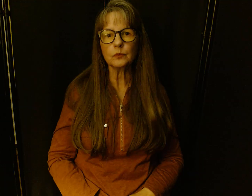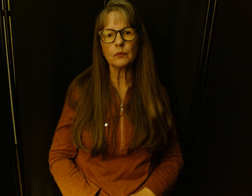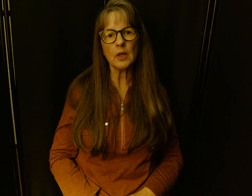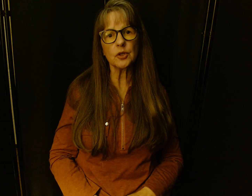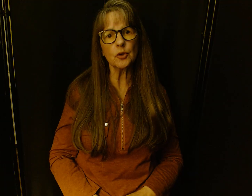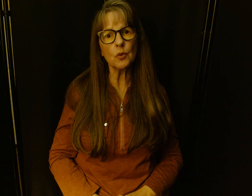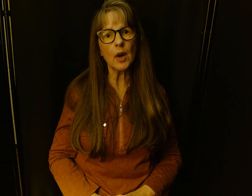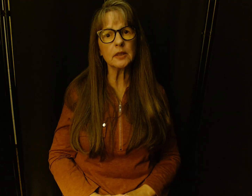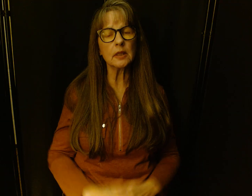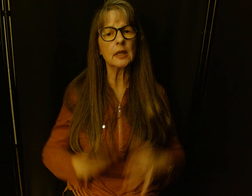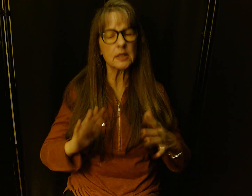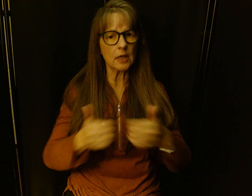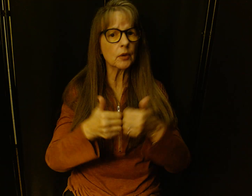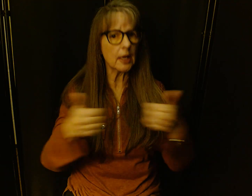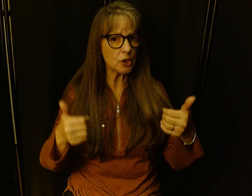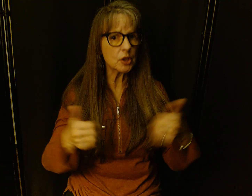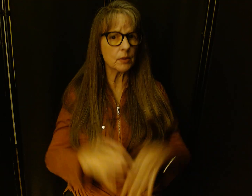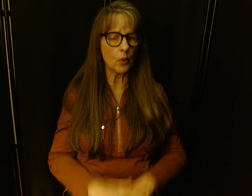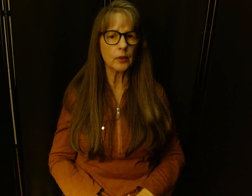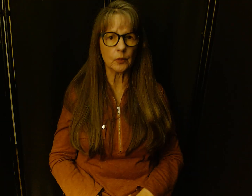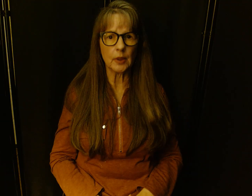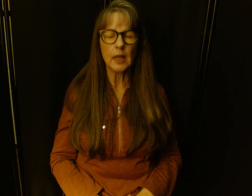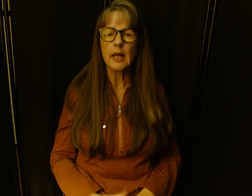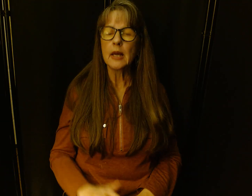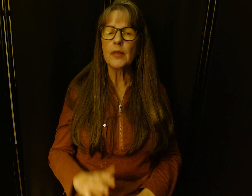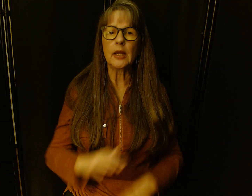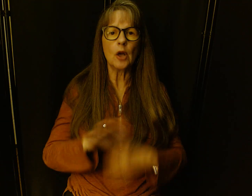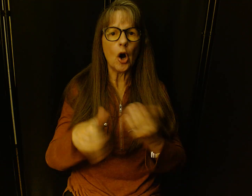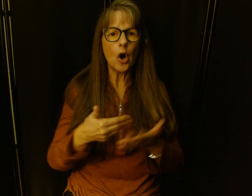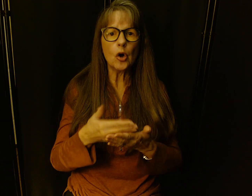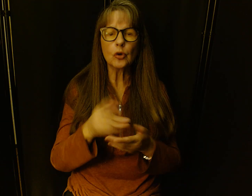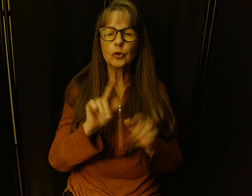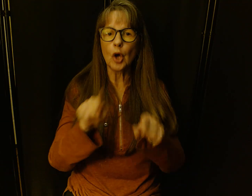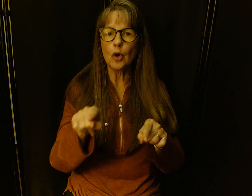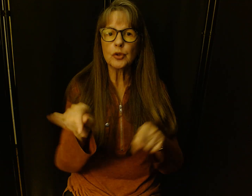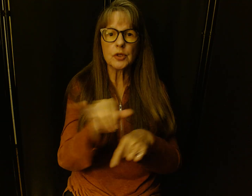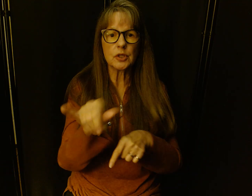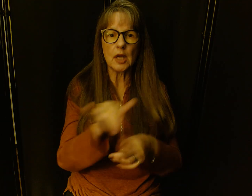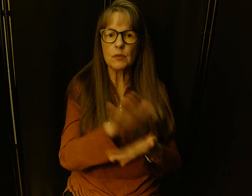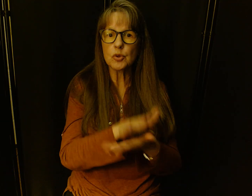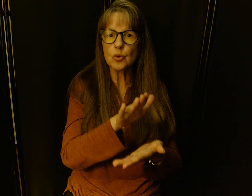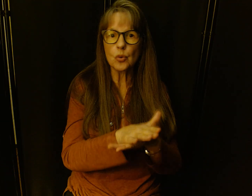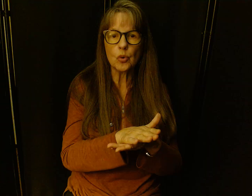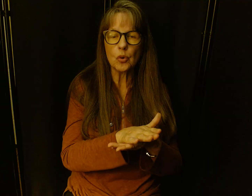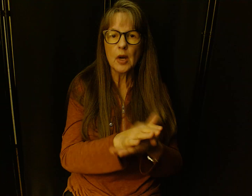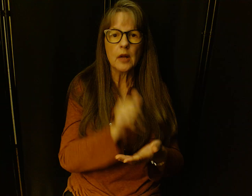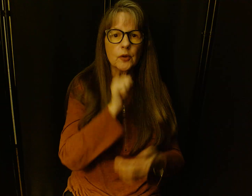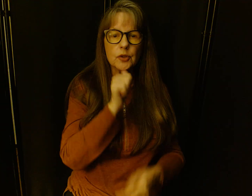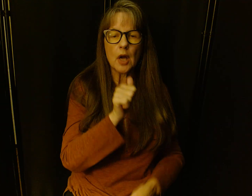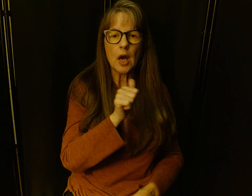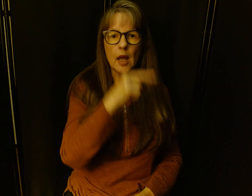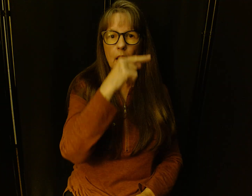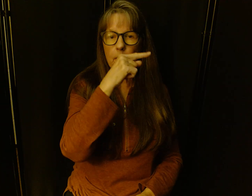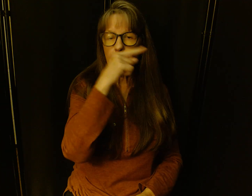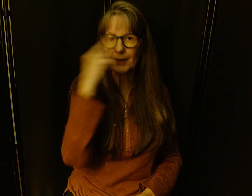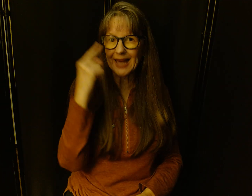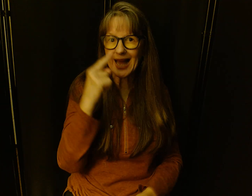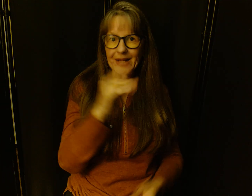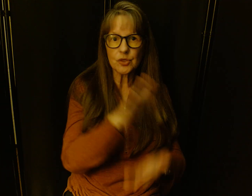So segregation is an important one. They can all go to the same school. There's not a black